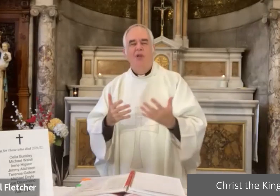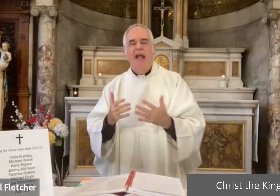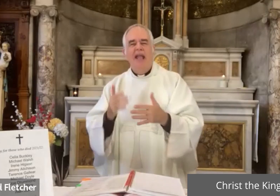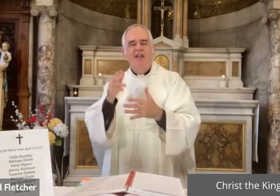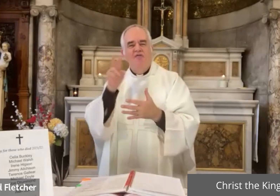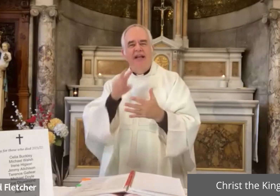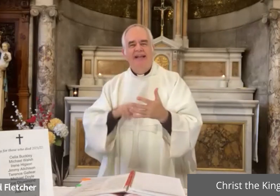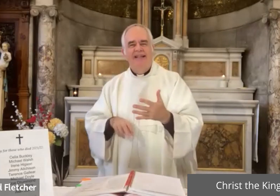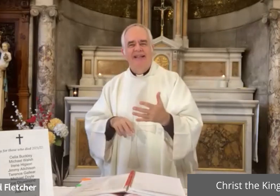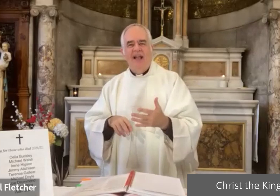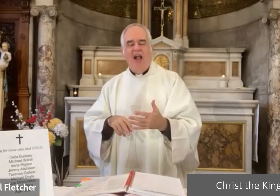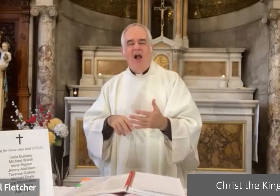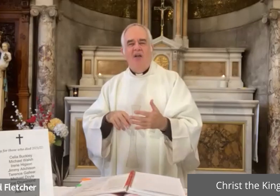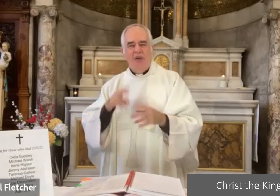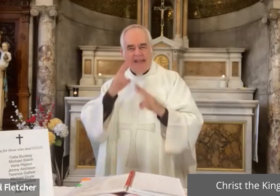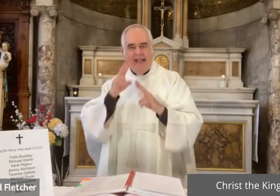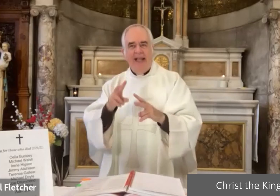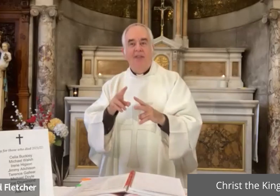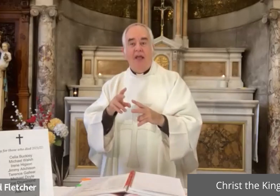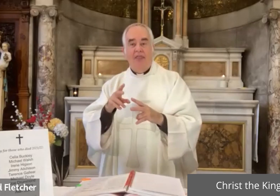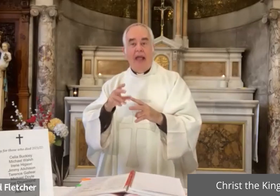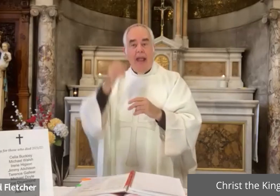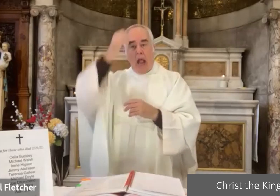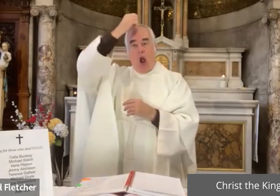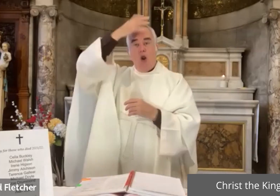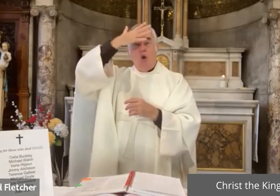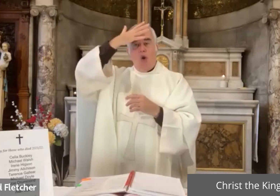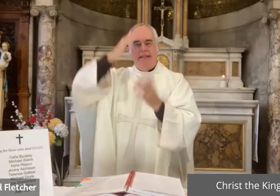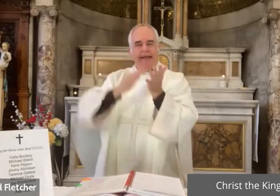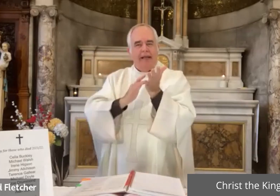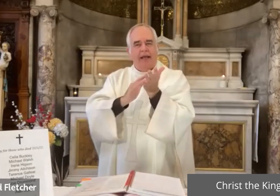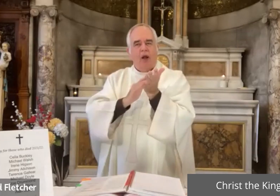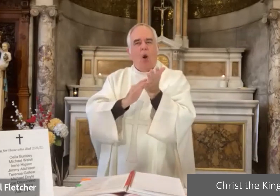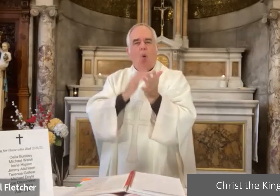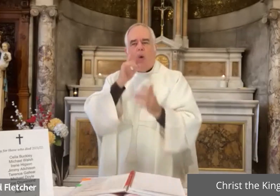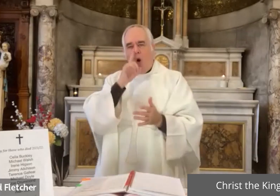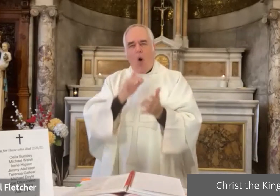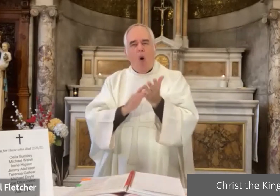was today's reading. You see that they anointed with